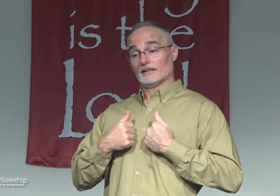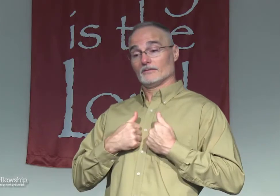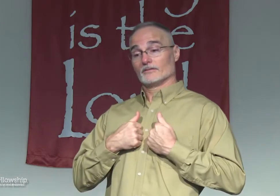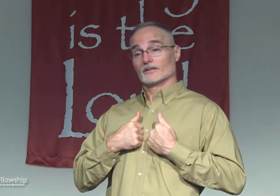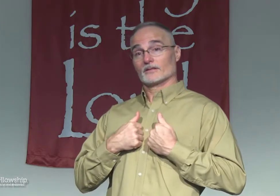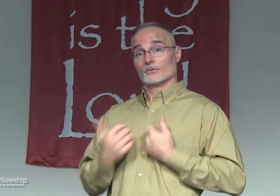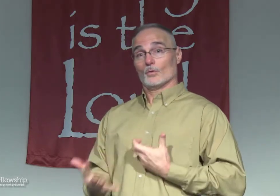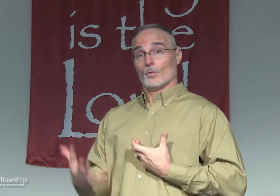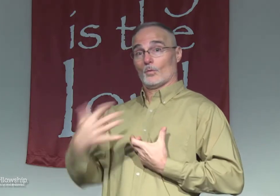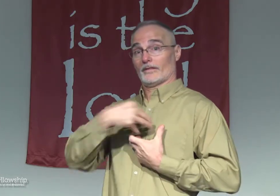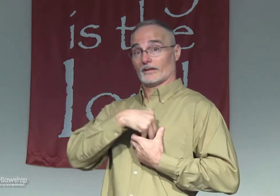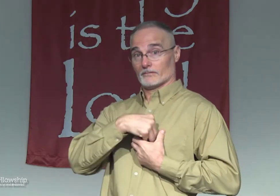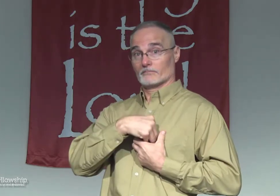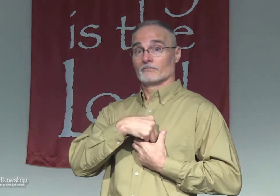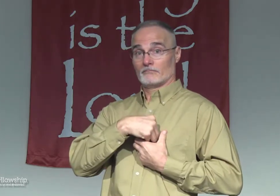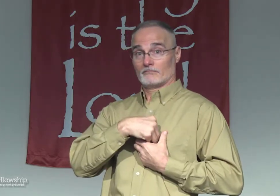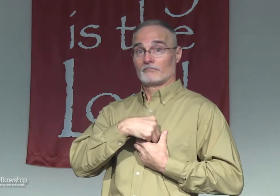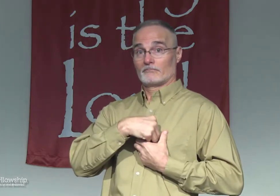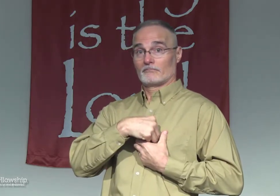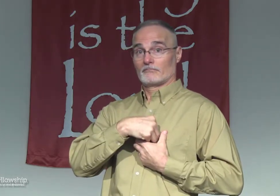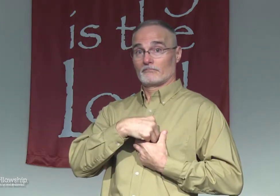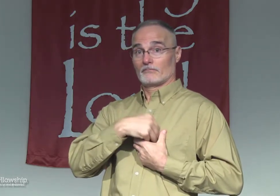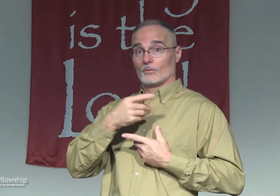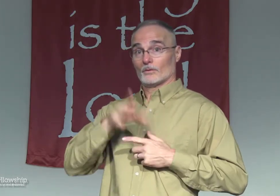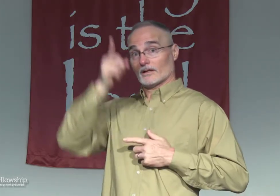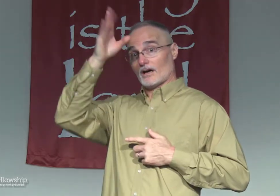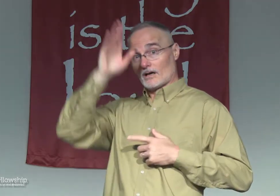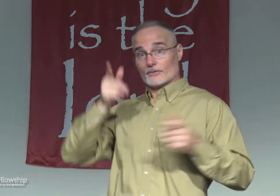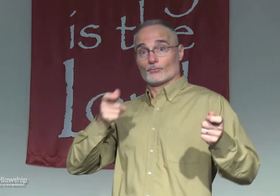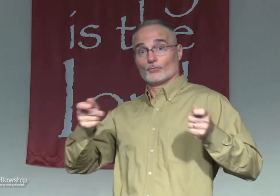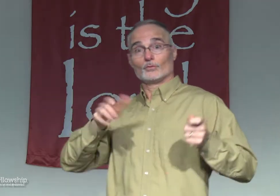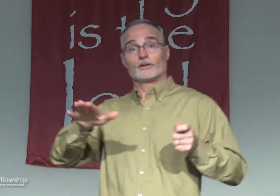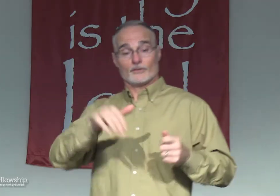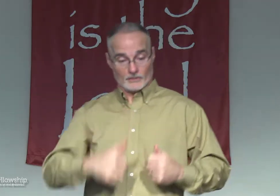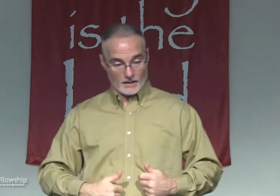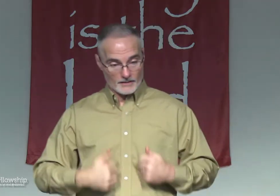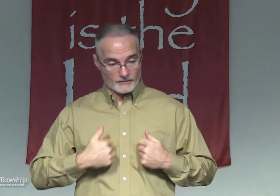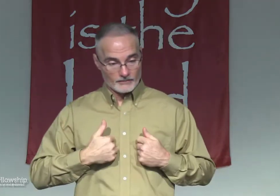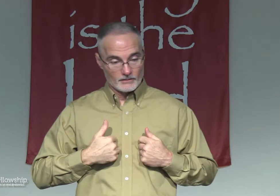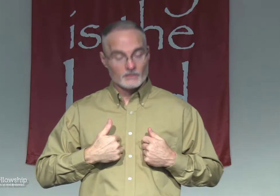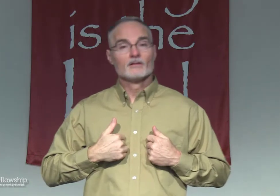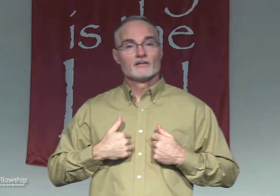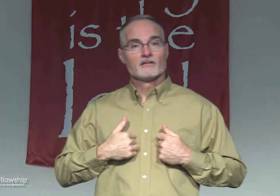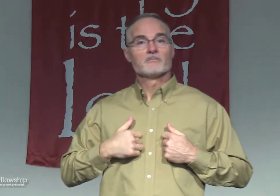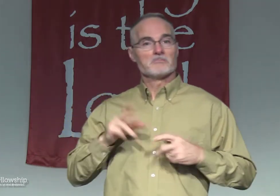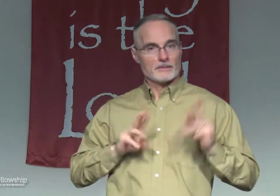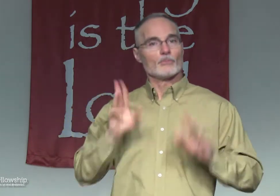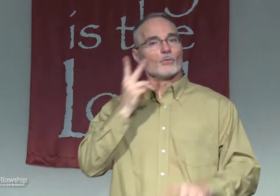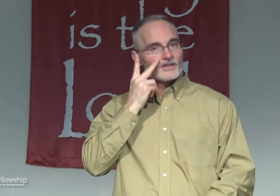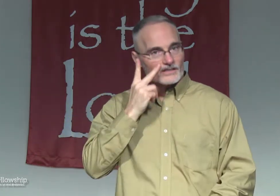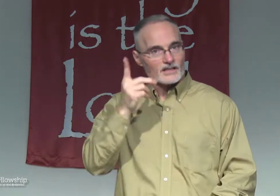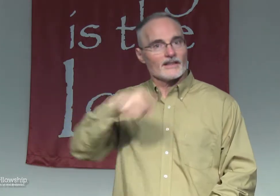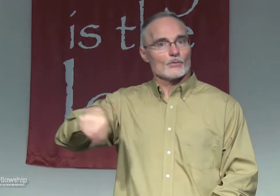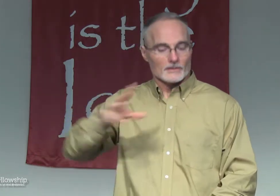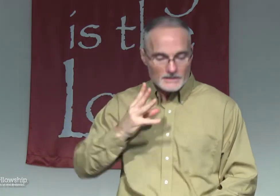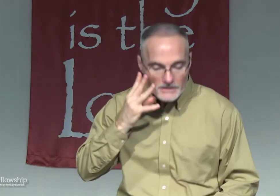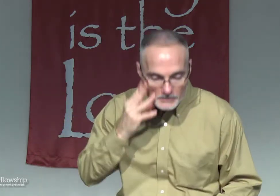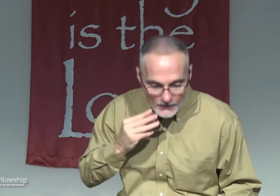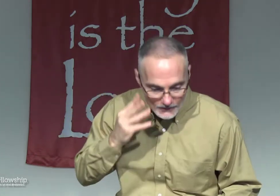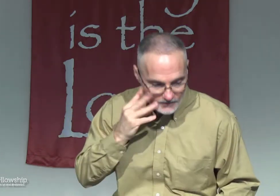When his Spirit lives within us, when God rules your life, people